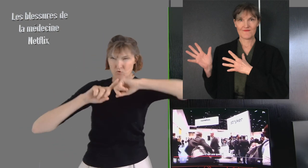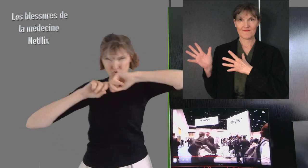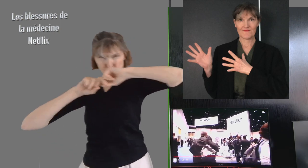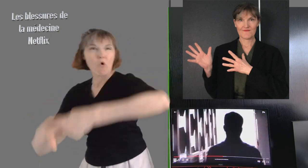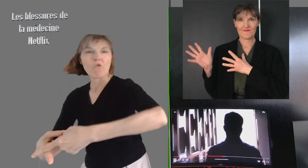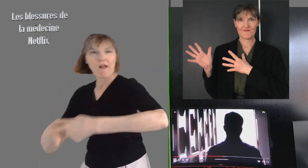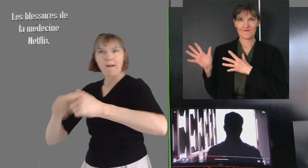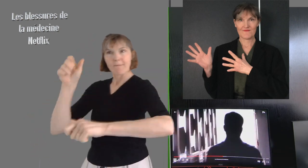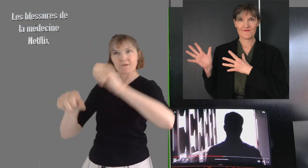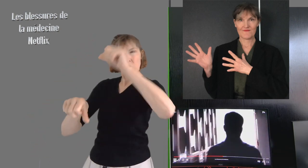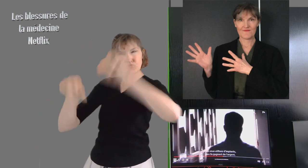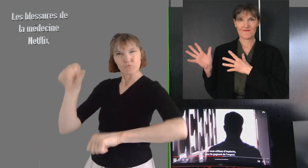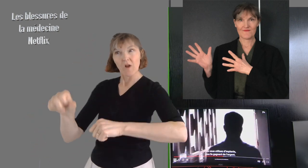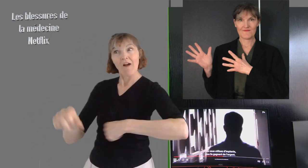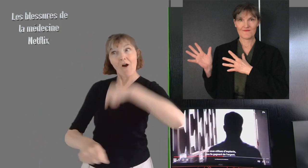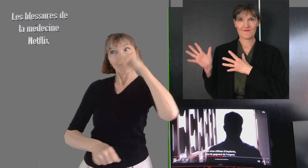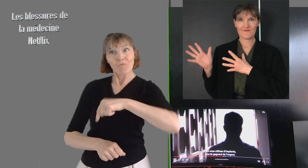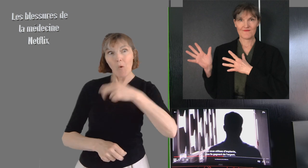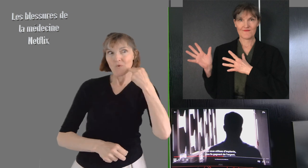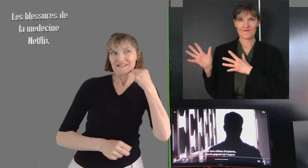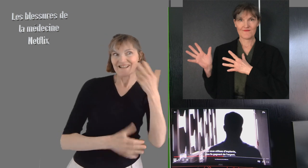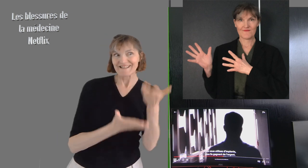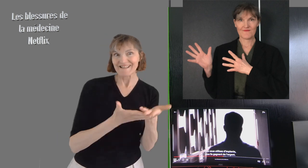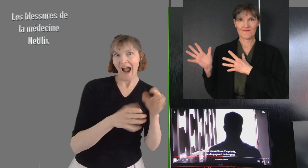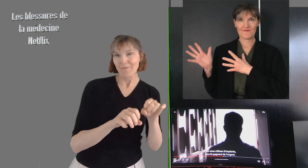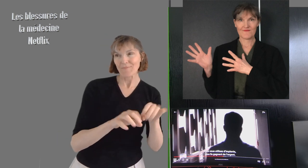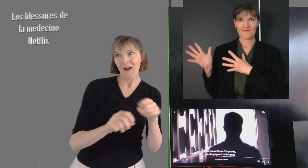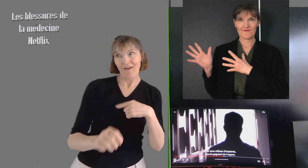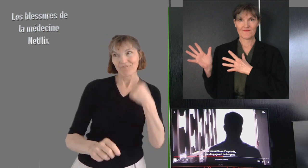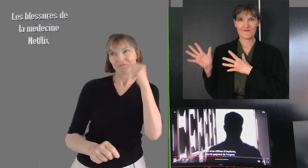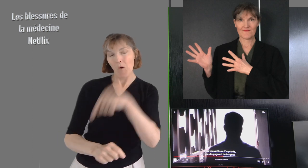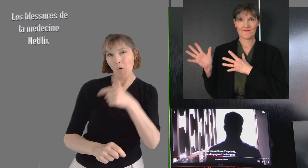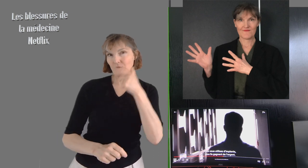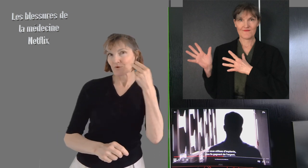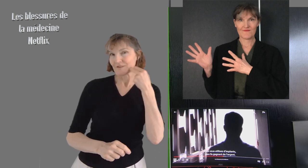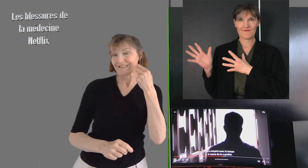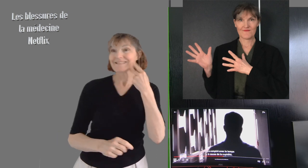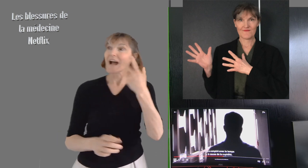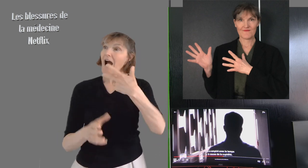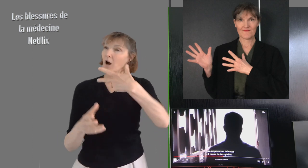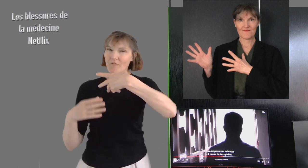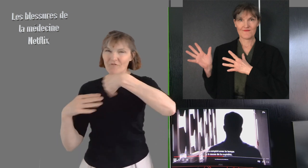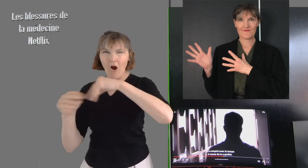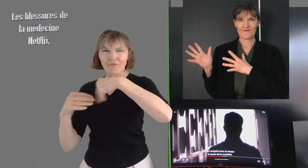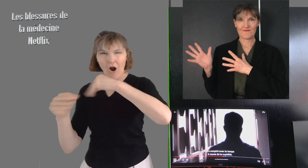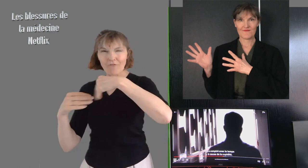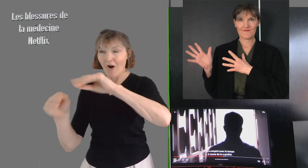Tout repose sur l'utilisation. Plus nos implants sont utilisés, plus ils rapportent. Ce n qu'une question d'argent.